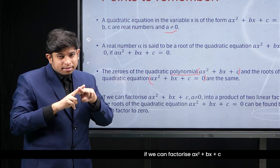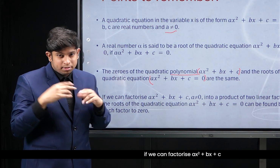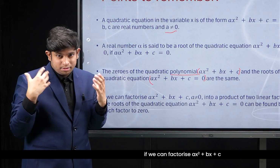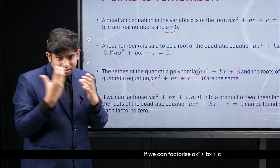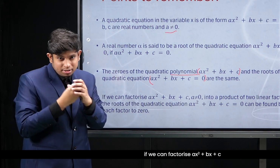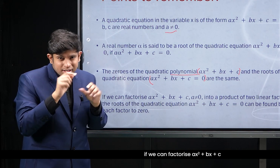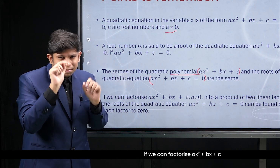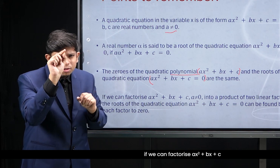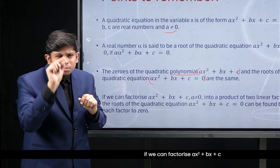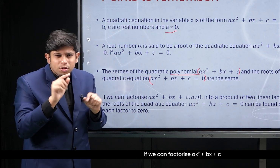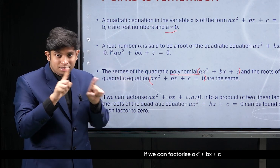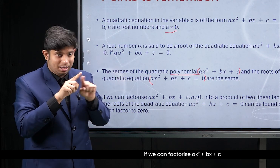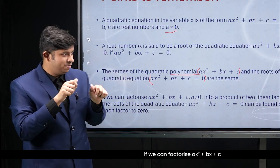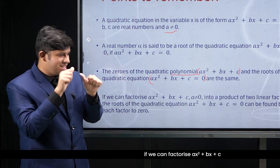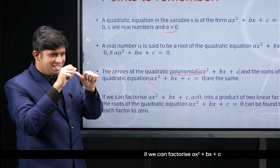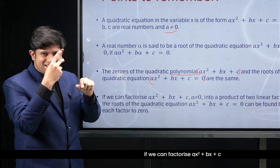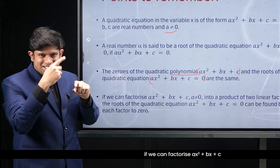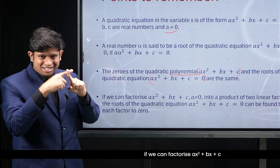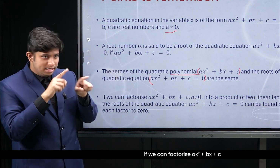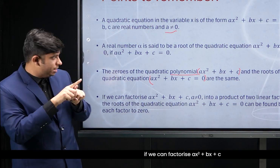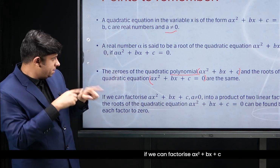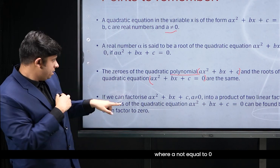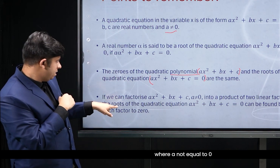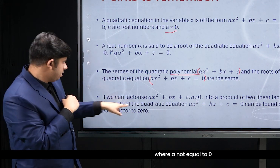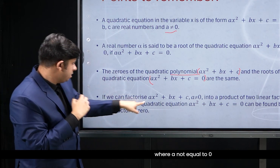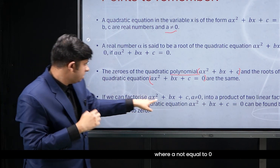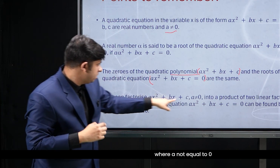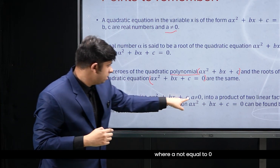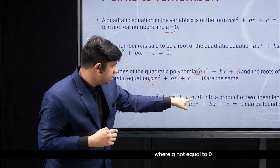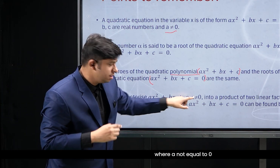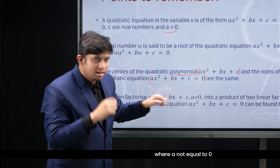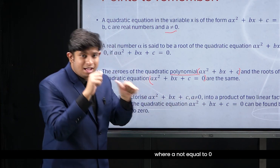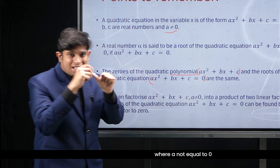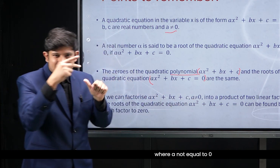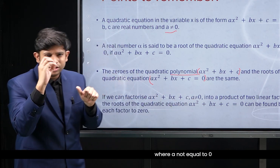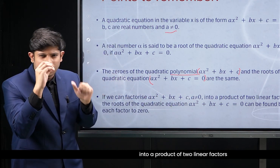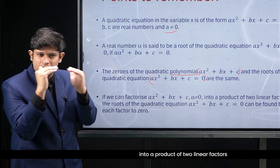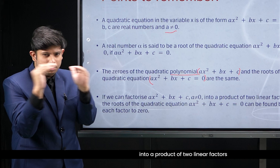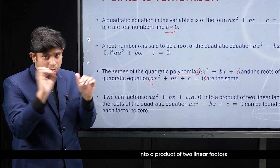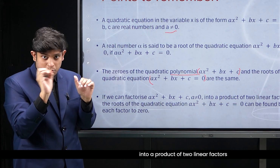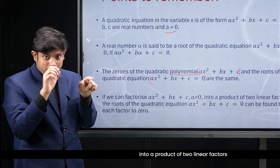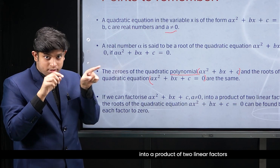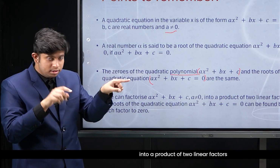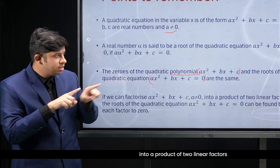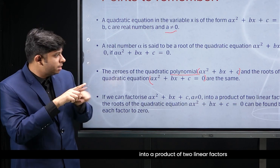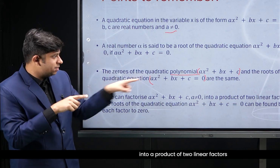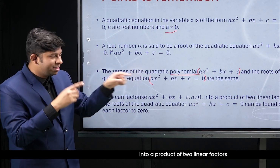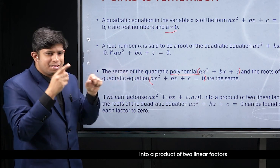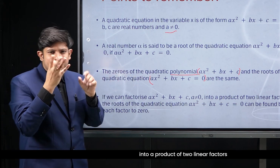If we can factorize ax square plus bx plus c where a not equal to 0 into a product of two linear